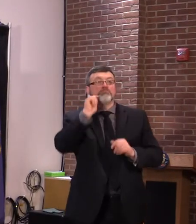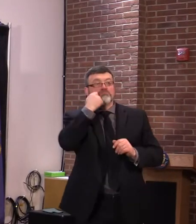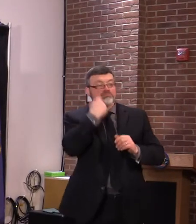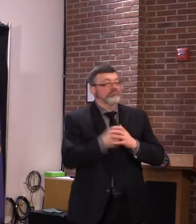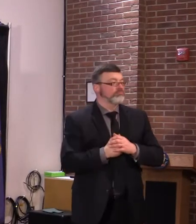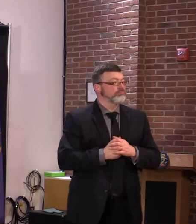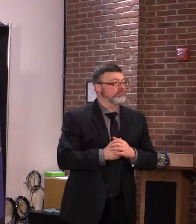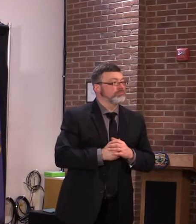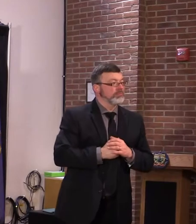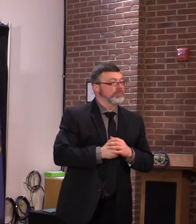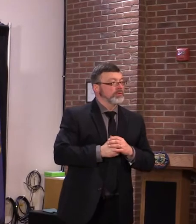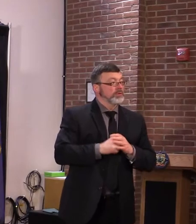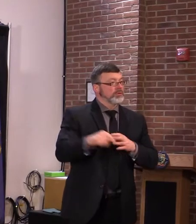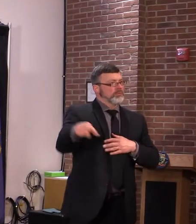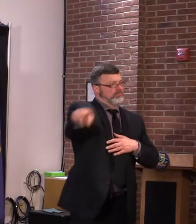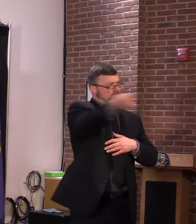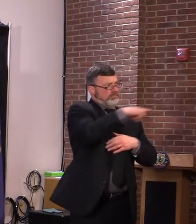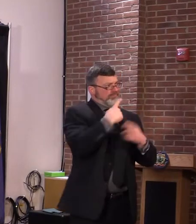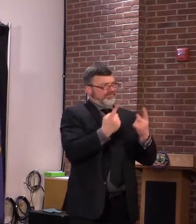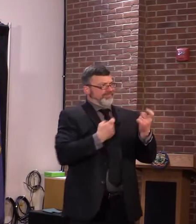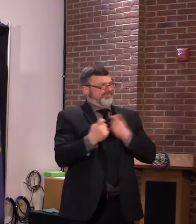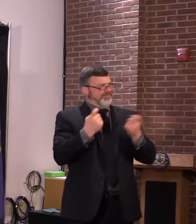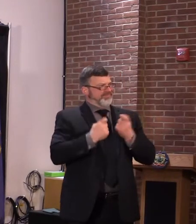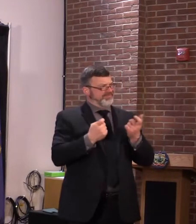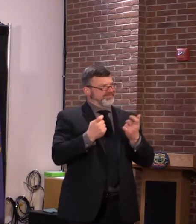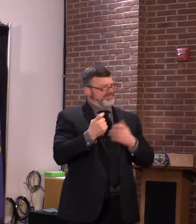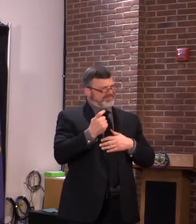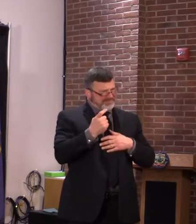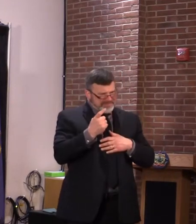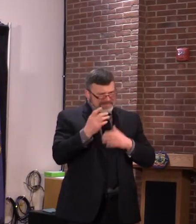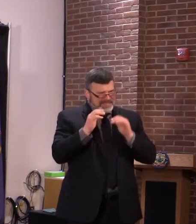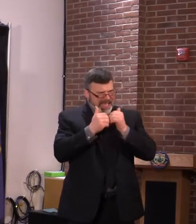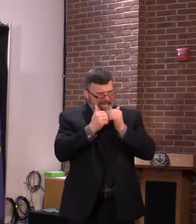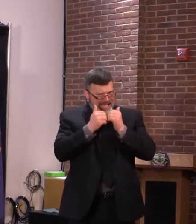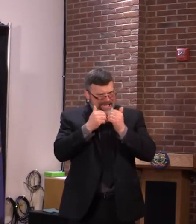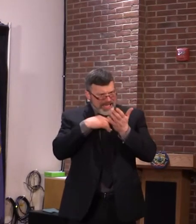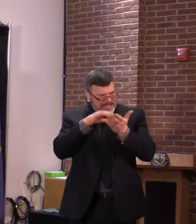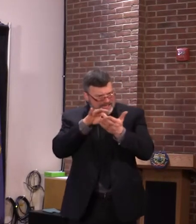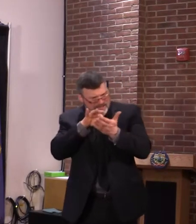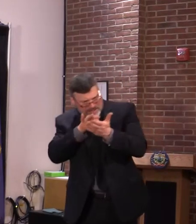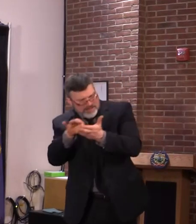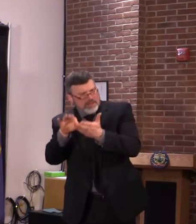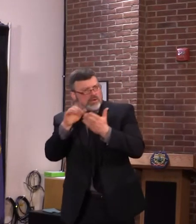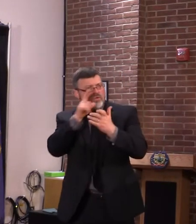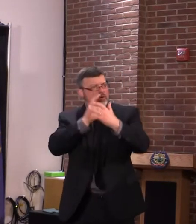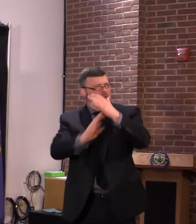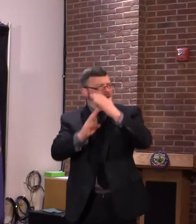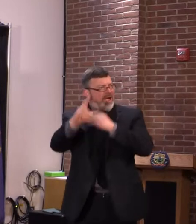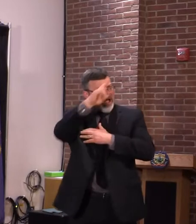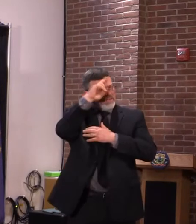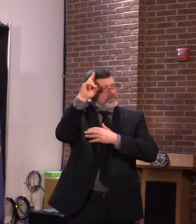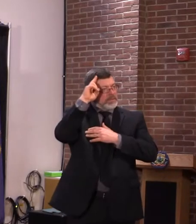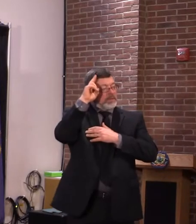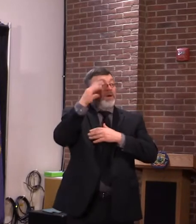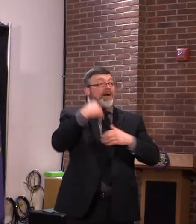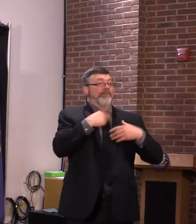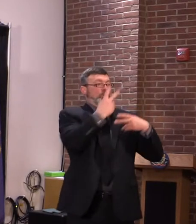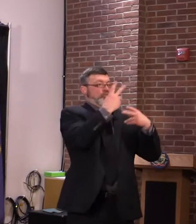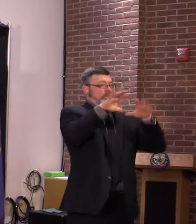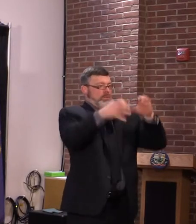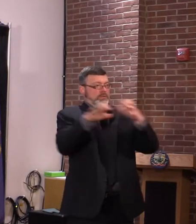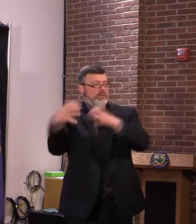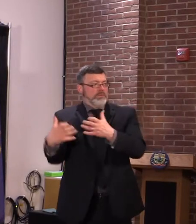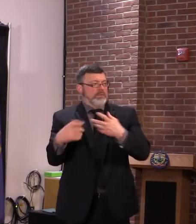hospitalizations. In short, there are two categories: those who are hospitalized for COVID and those who are